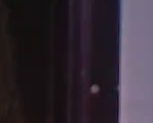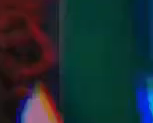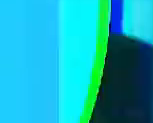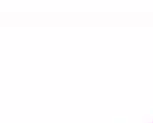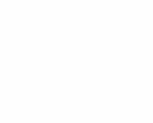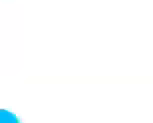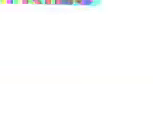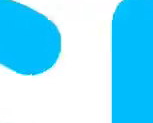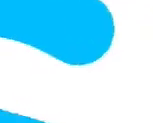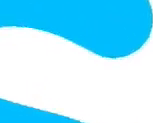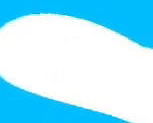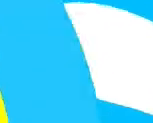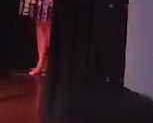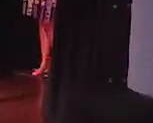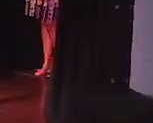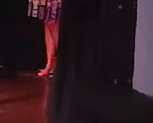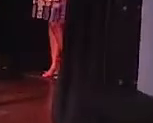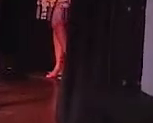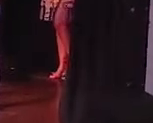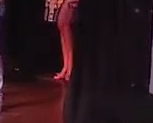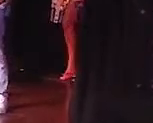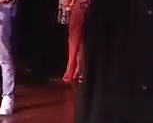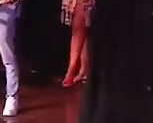Flamingo Apparel.